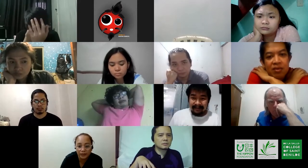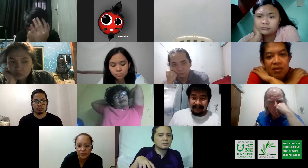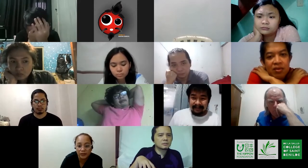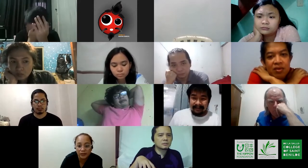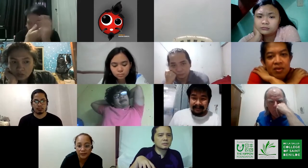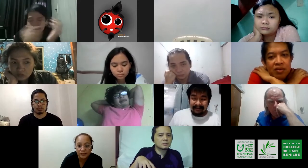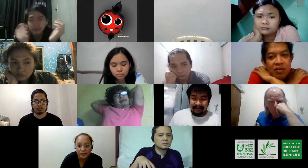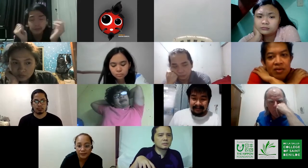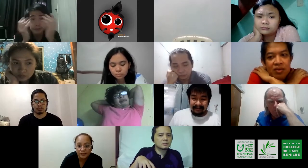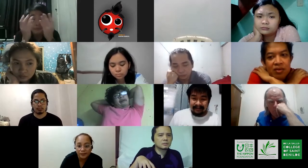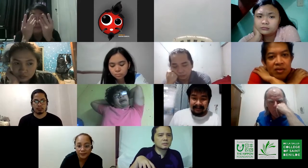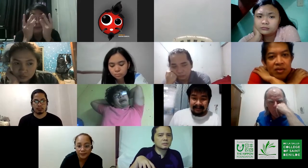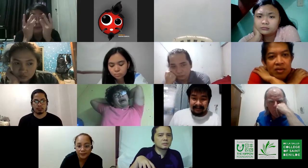students. Mhm.